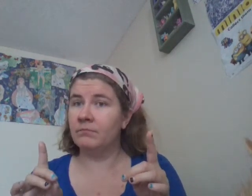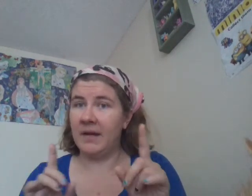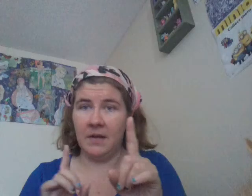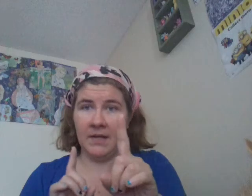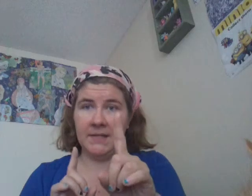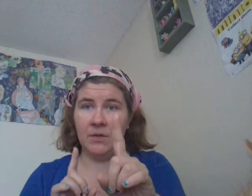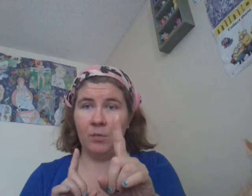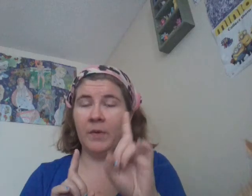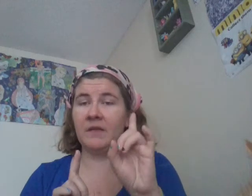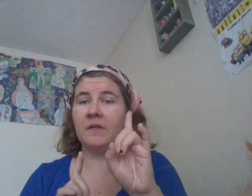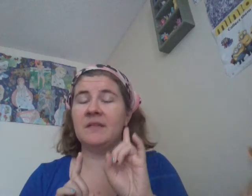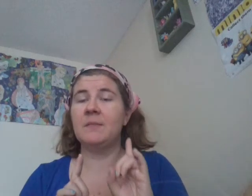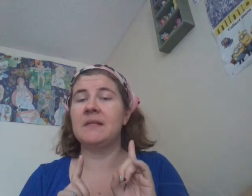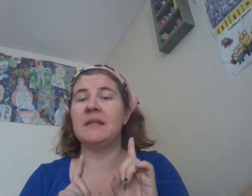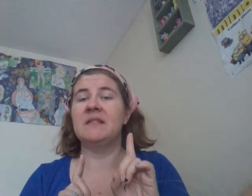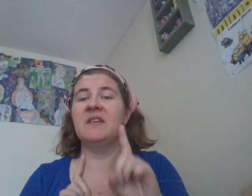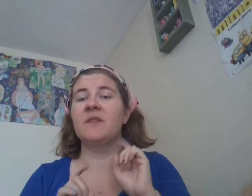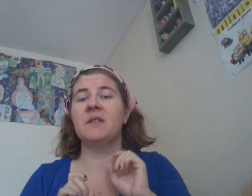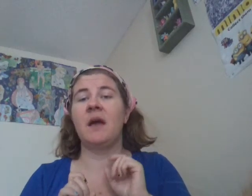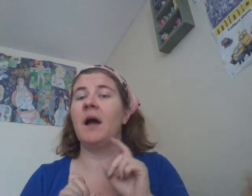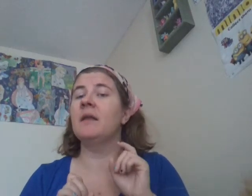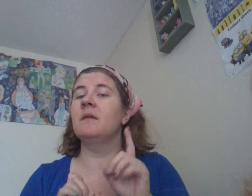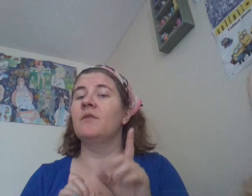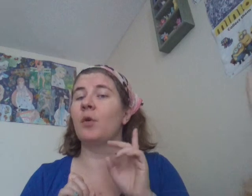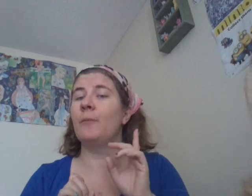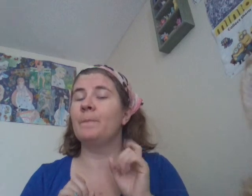I did not say normal, because autism is a different kind of normal.